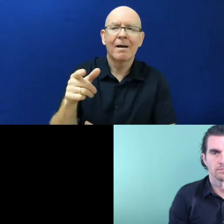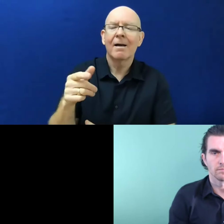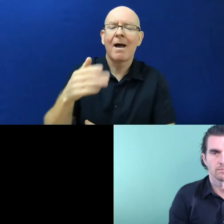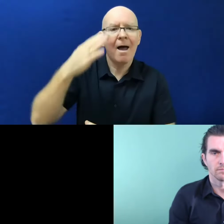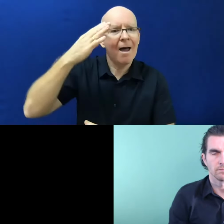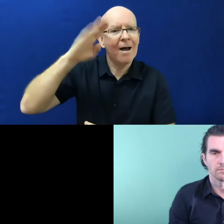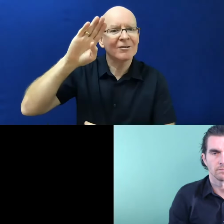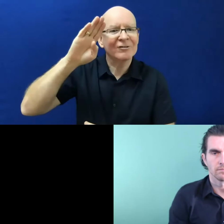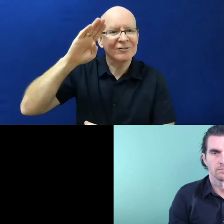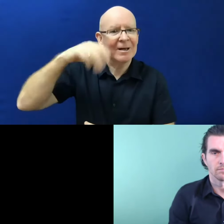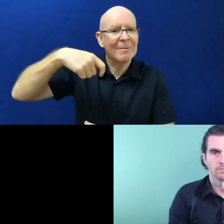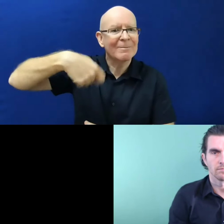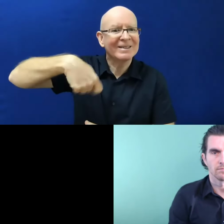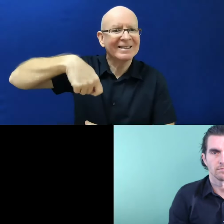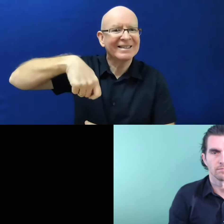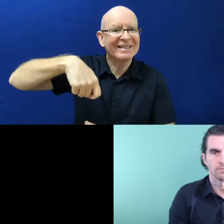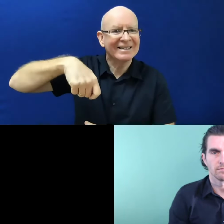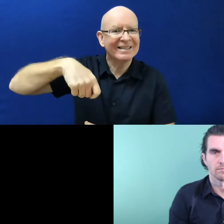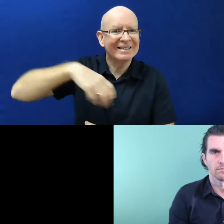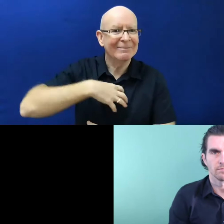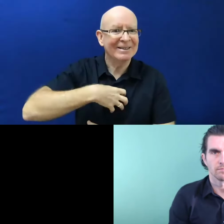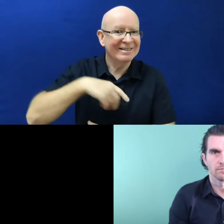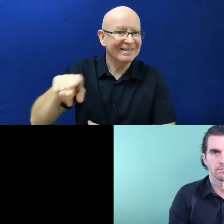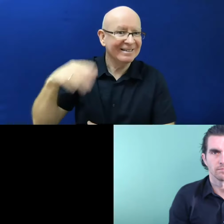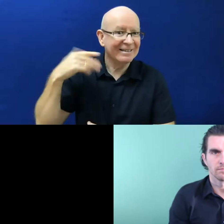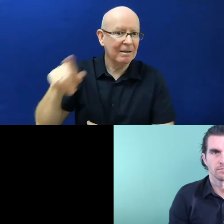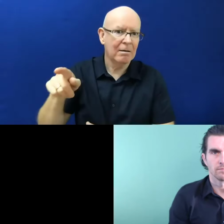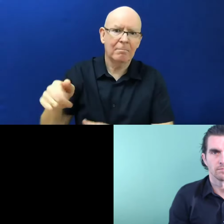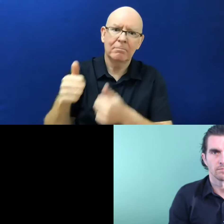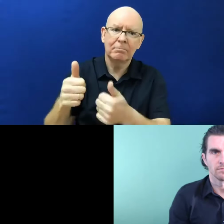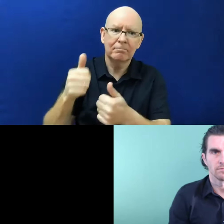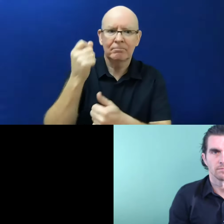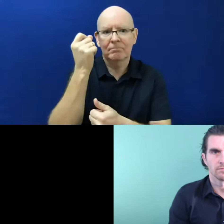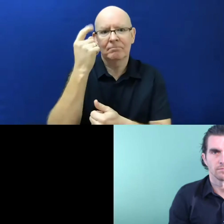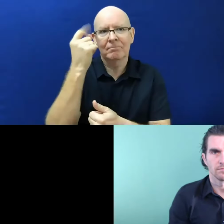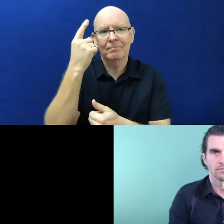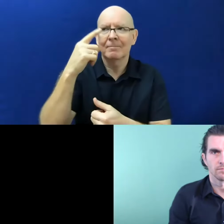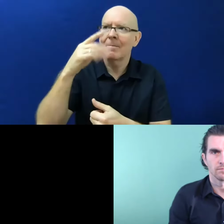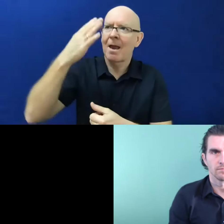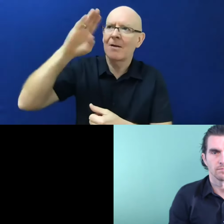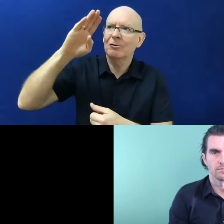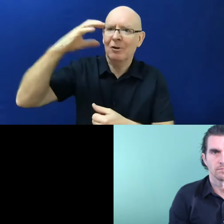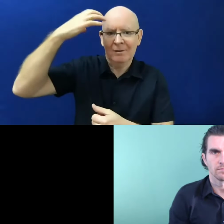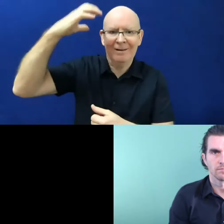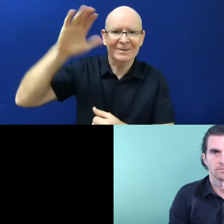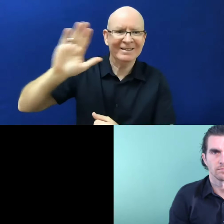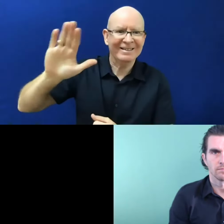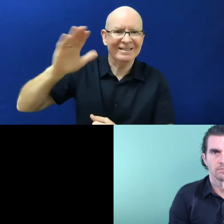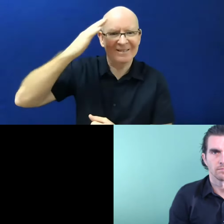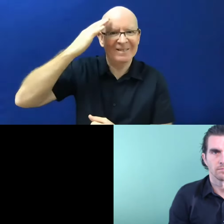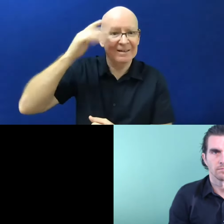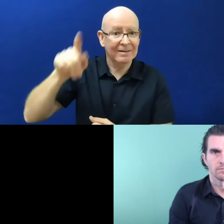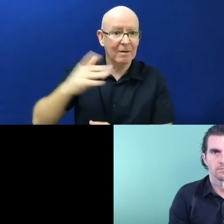come forward, and that after that resolution we would have probably the Human Rights Council or